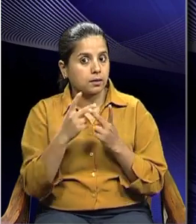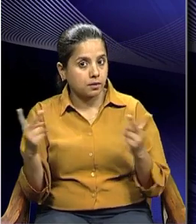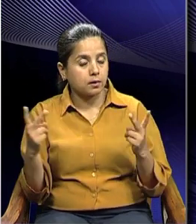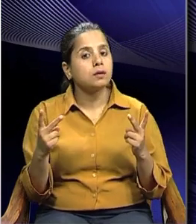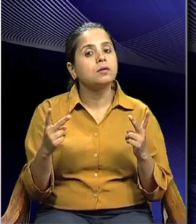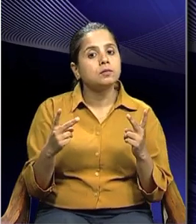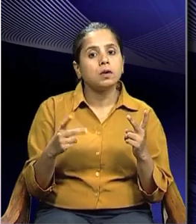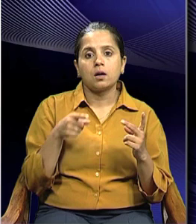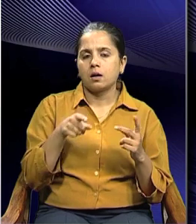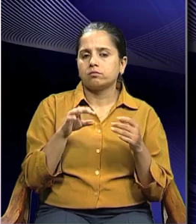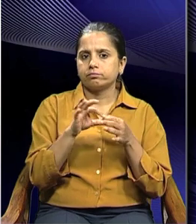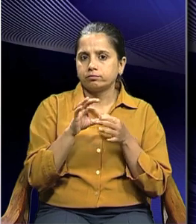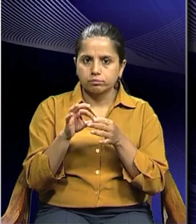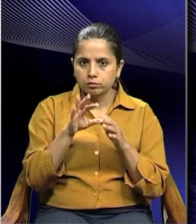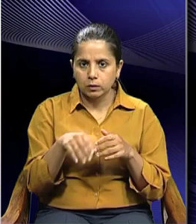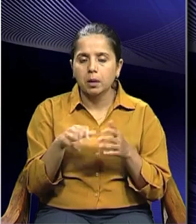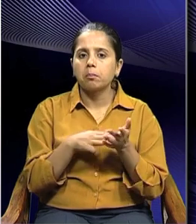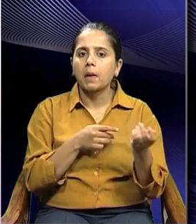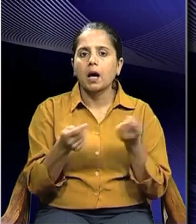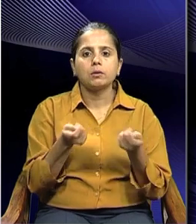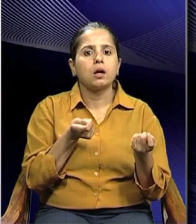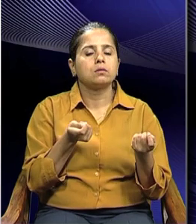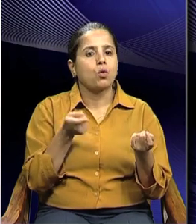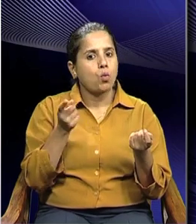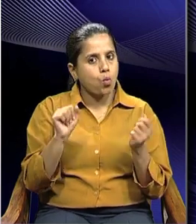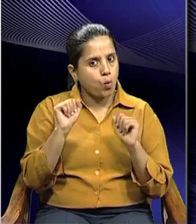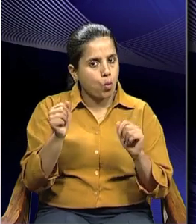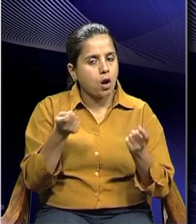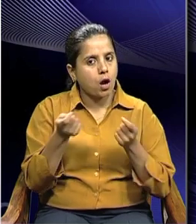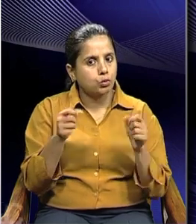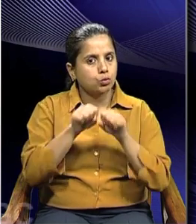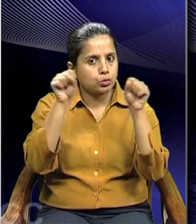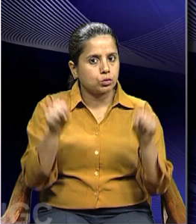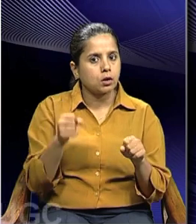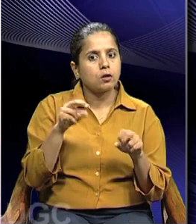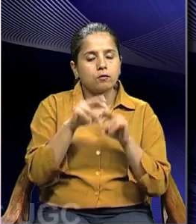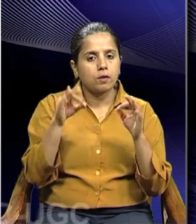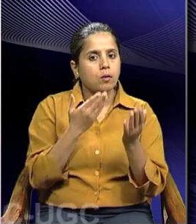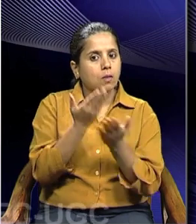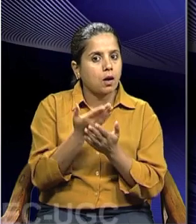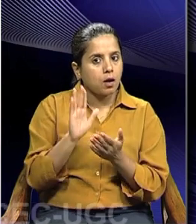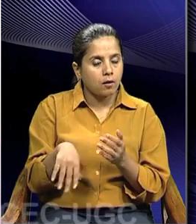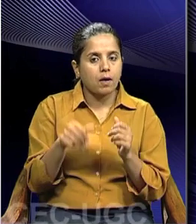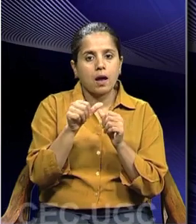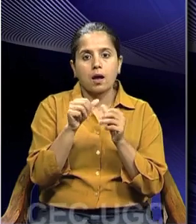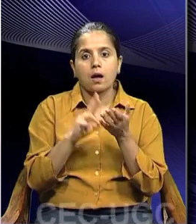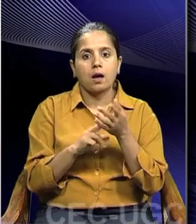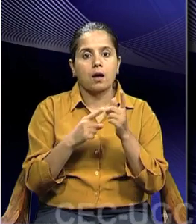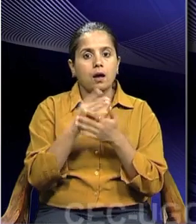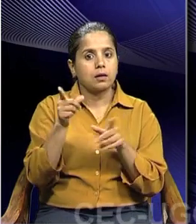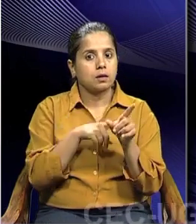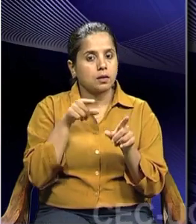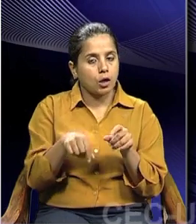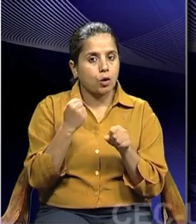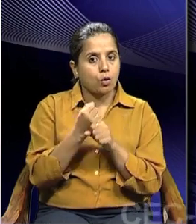are correlated with the management control systems framework suggested by Anthony and Govindarajan, we arrive